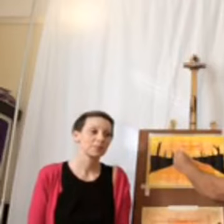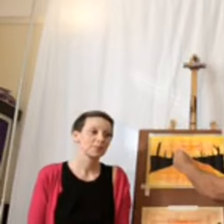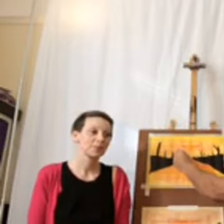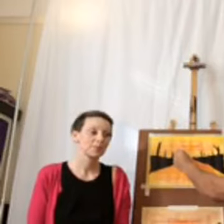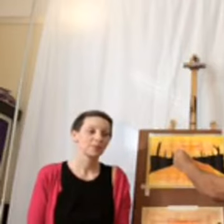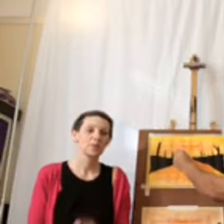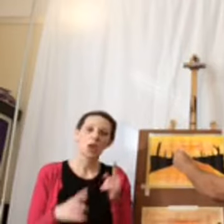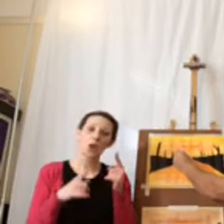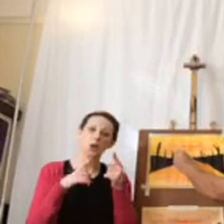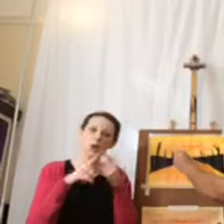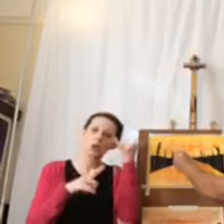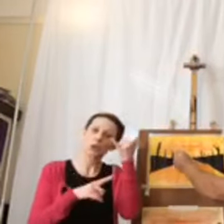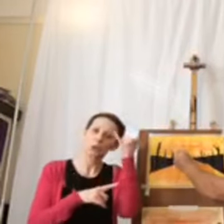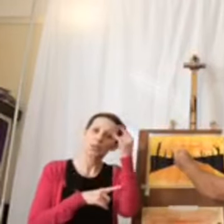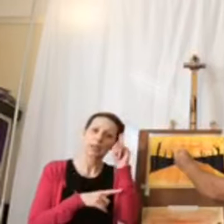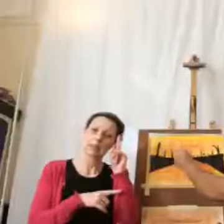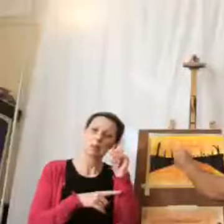Eugenie's done this before.